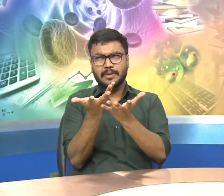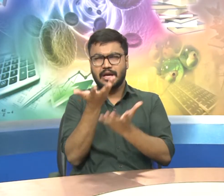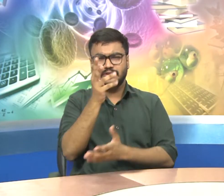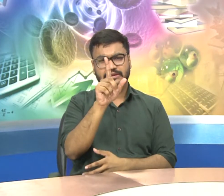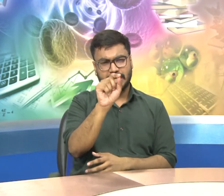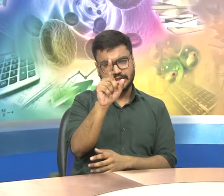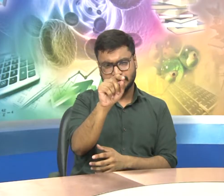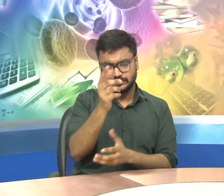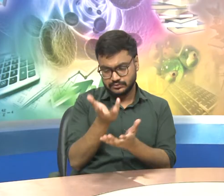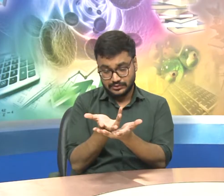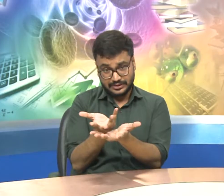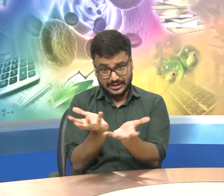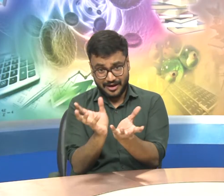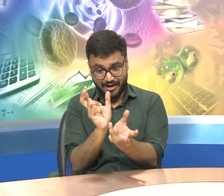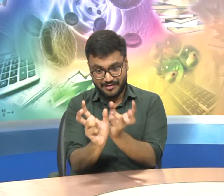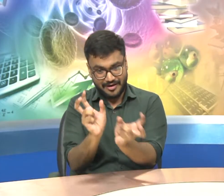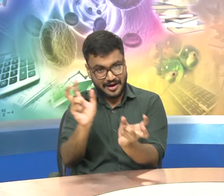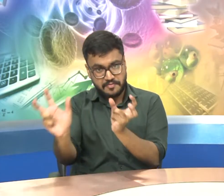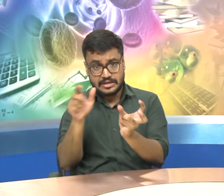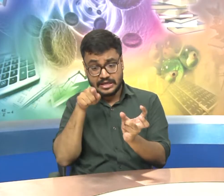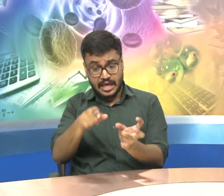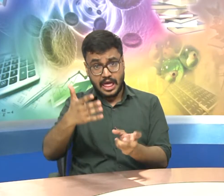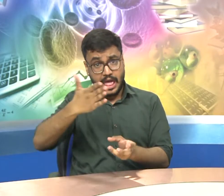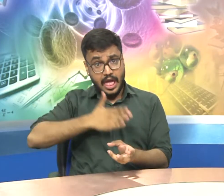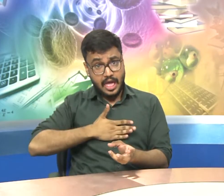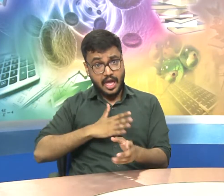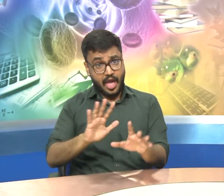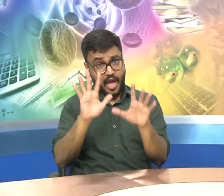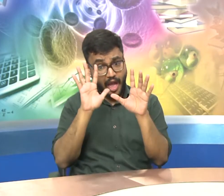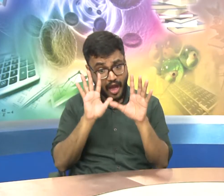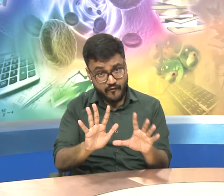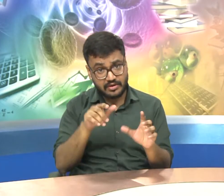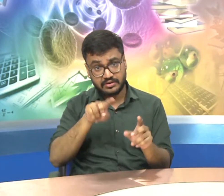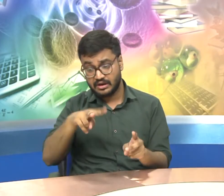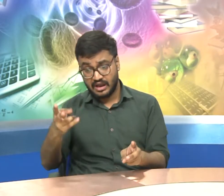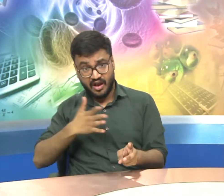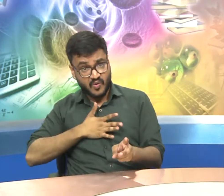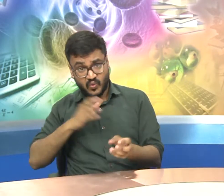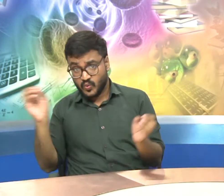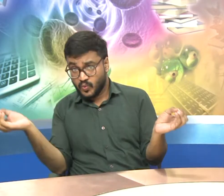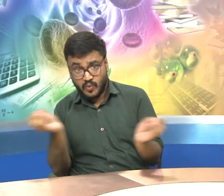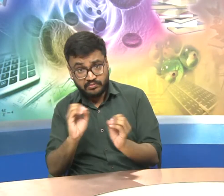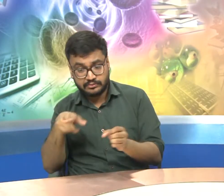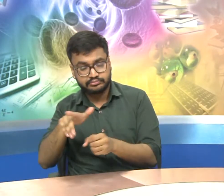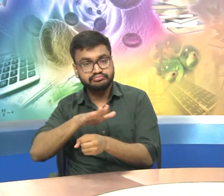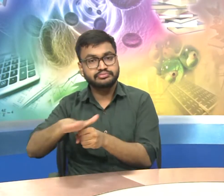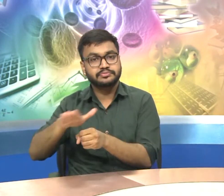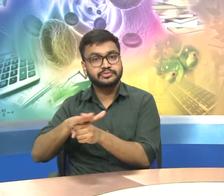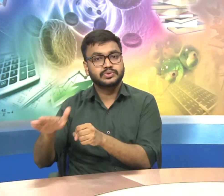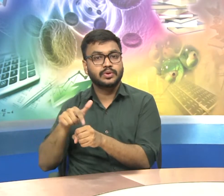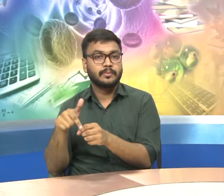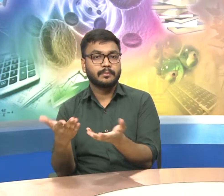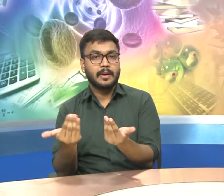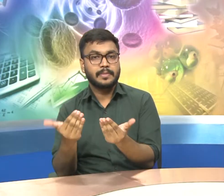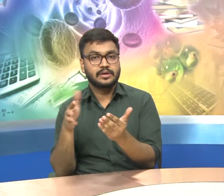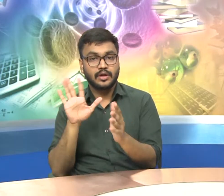In his theory, he observed that organisms produce many offsprings